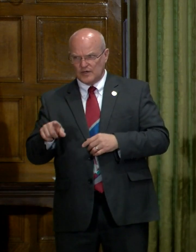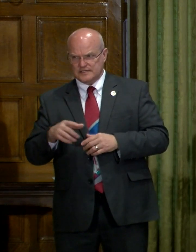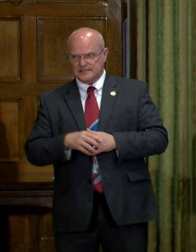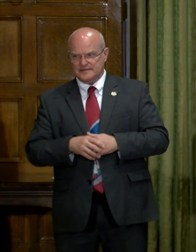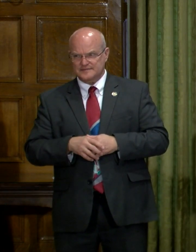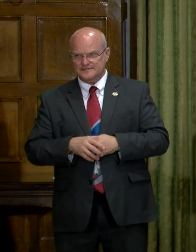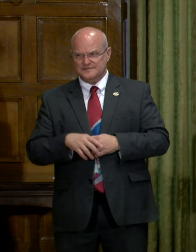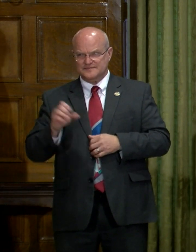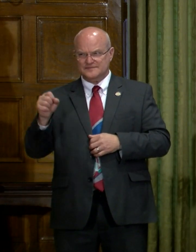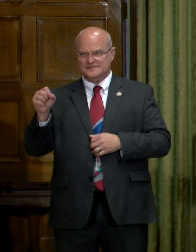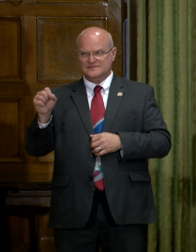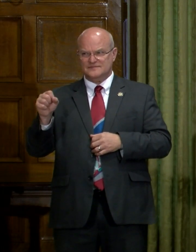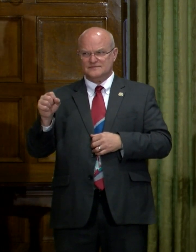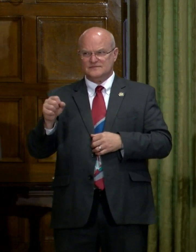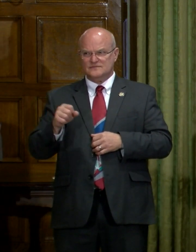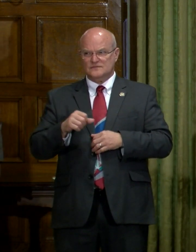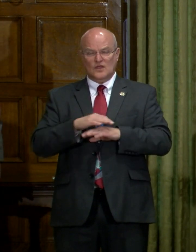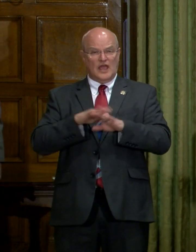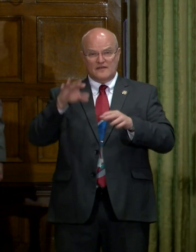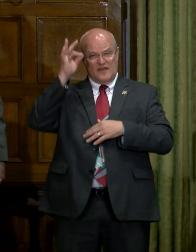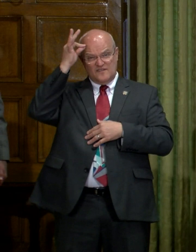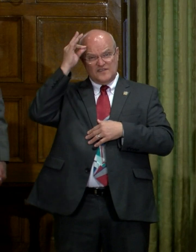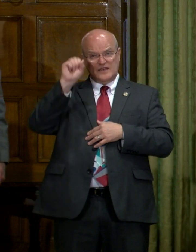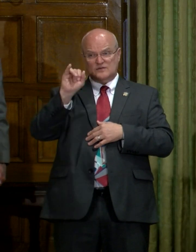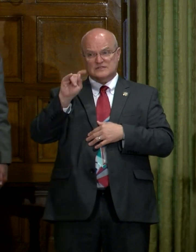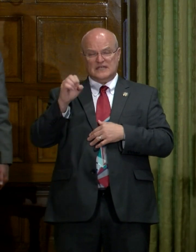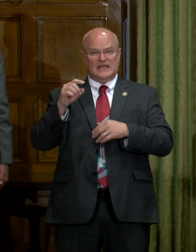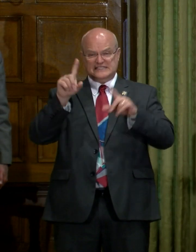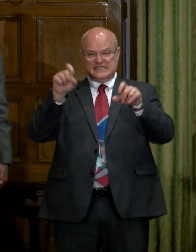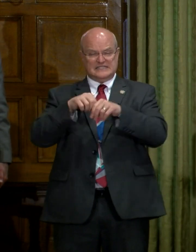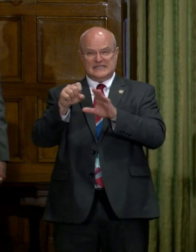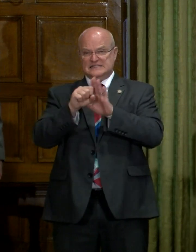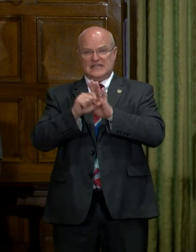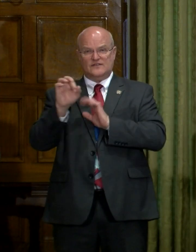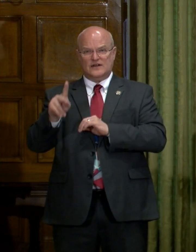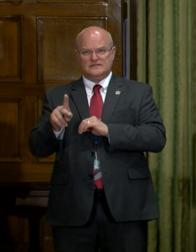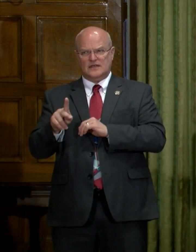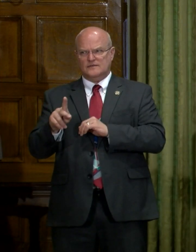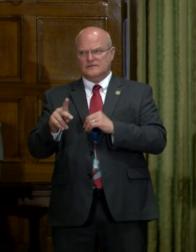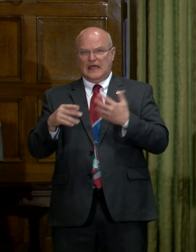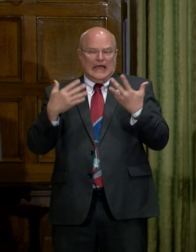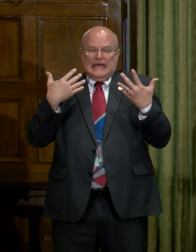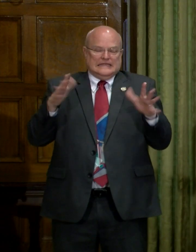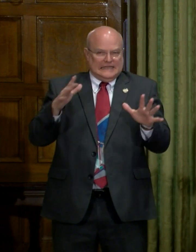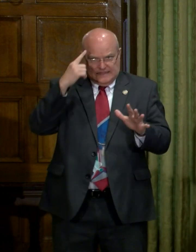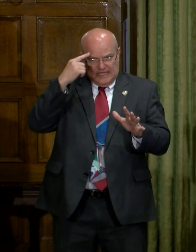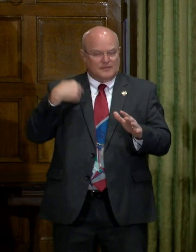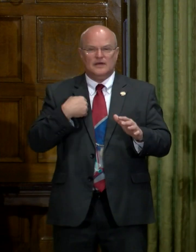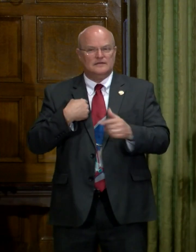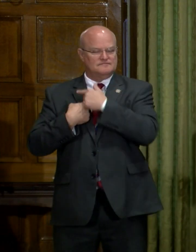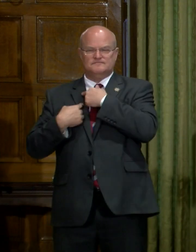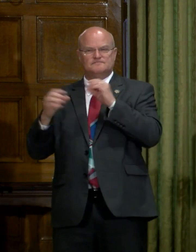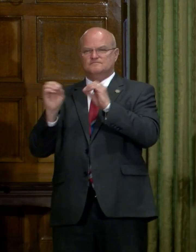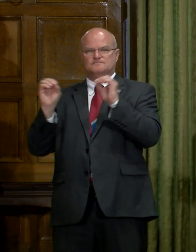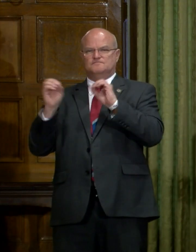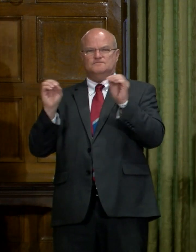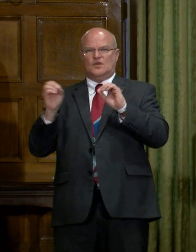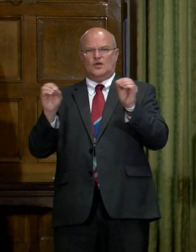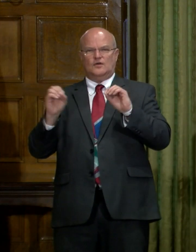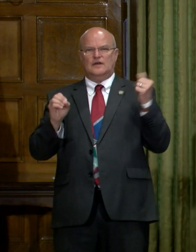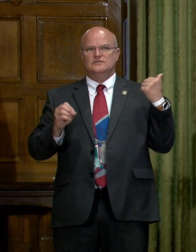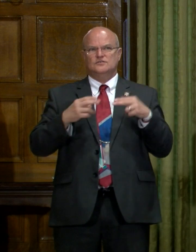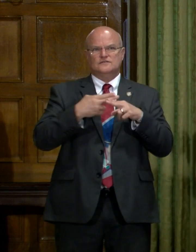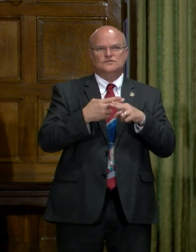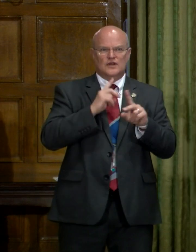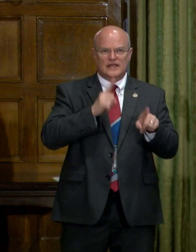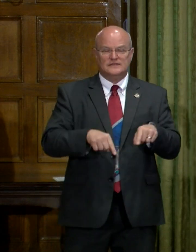question? Yes, I think so. So we don't have any federal sites testing in the state of Arkansas. I wasn't aware of any, but I wanted to make sure. I should have given a